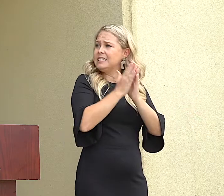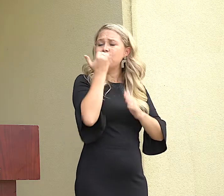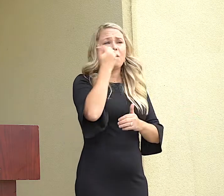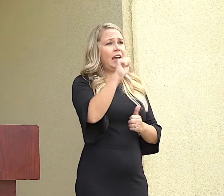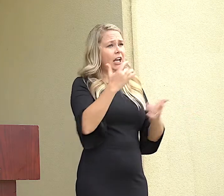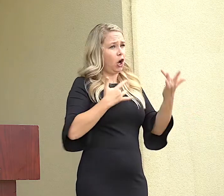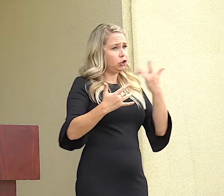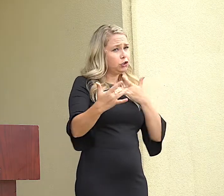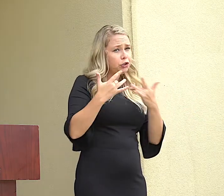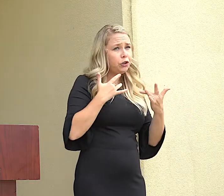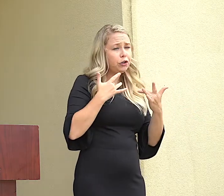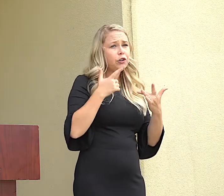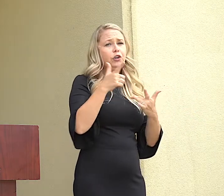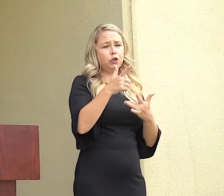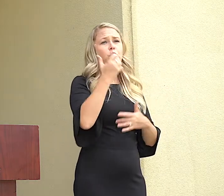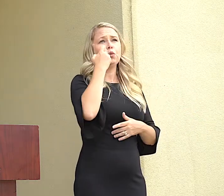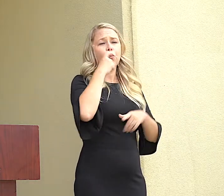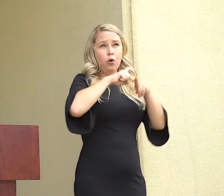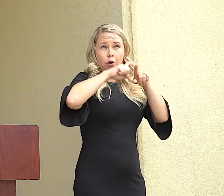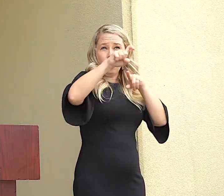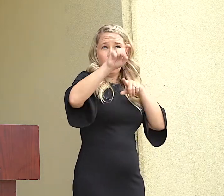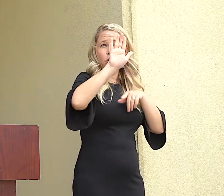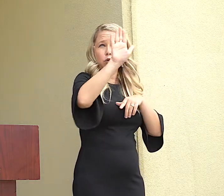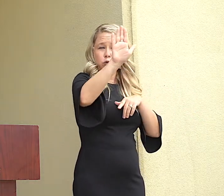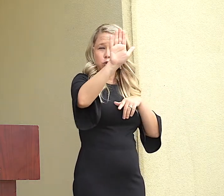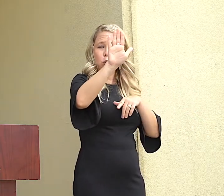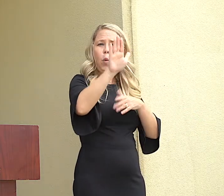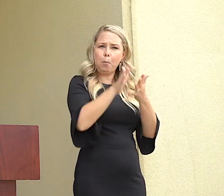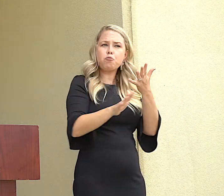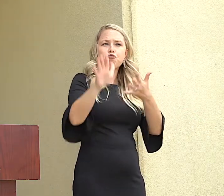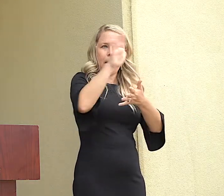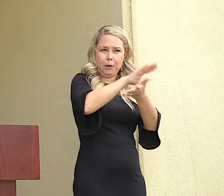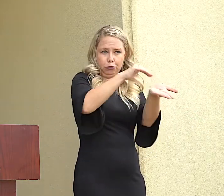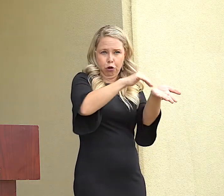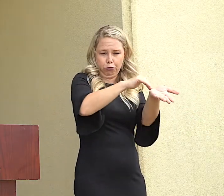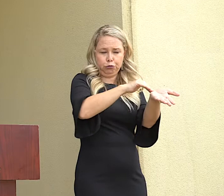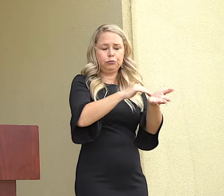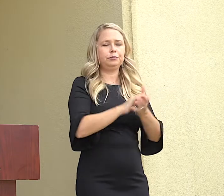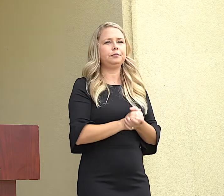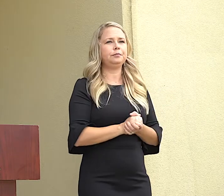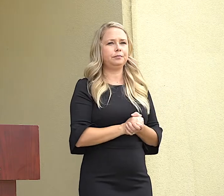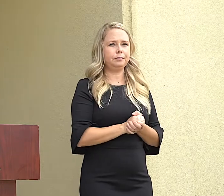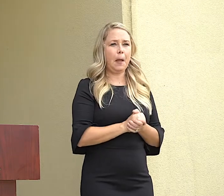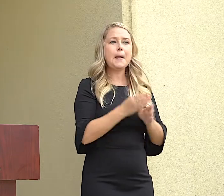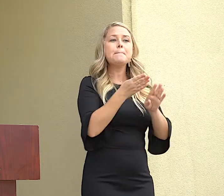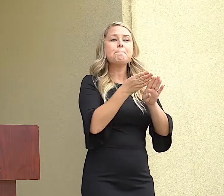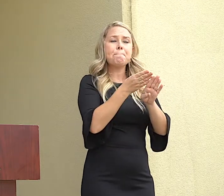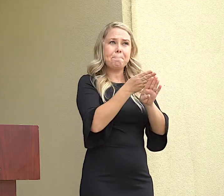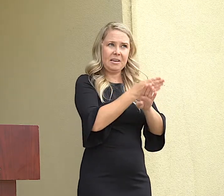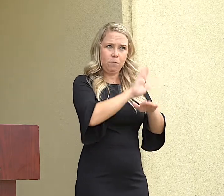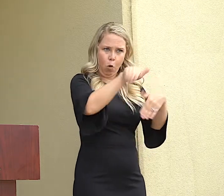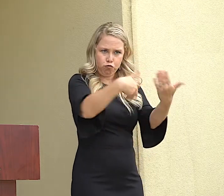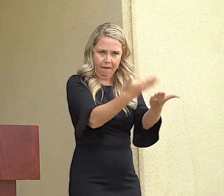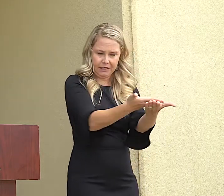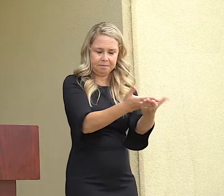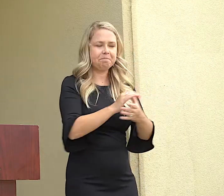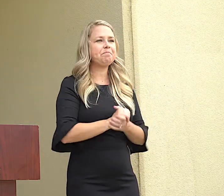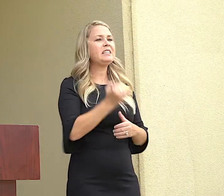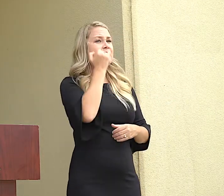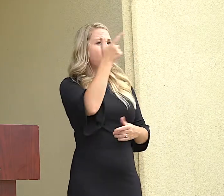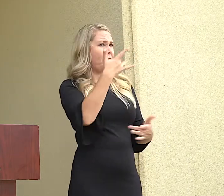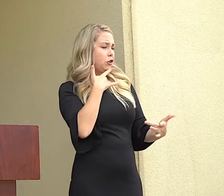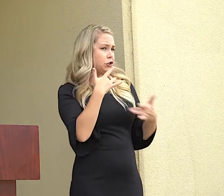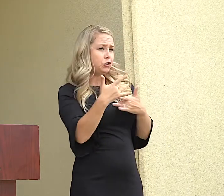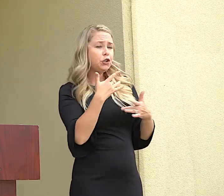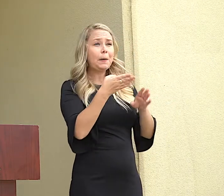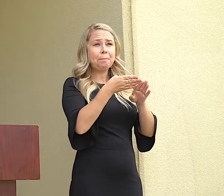any concern at all, you put a call into your primary care provider before arriving there. If you have a concern at